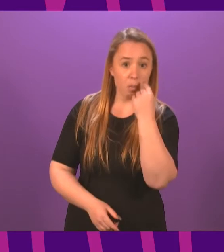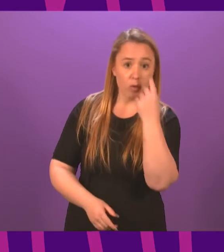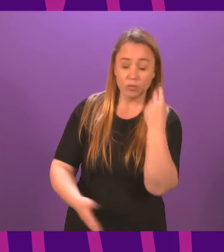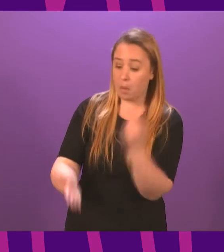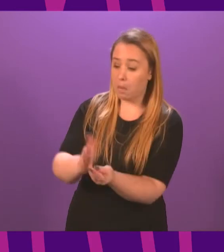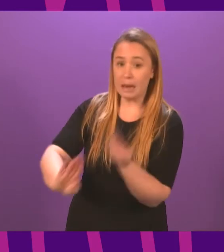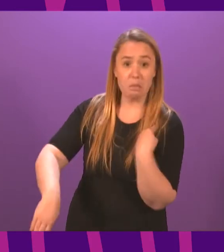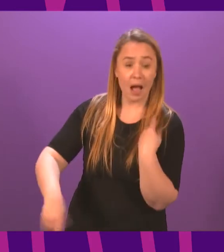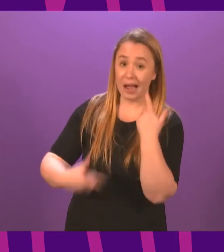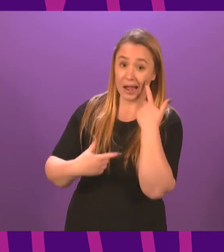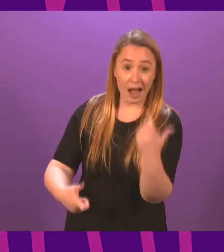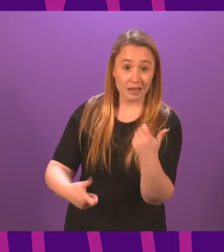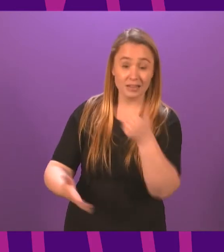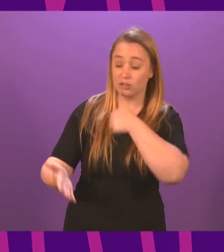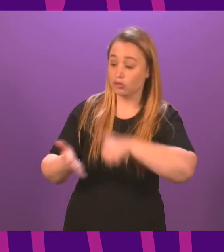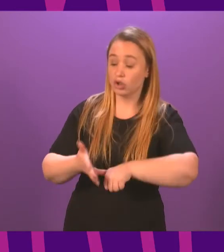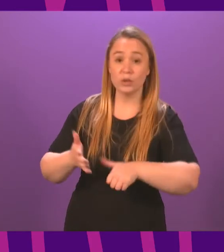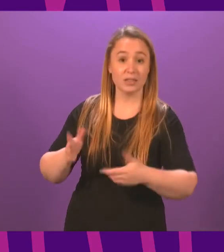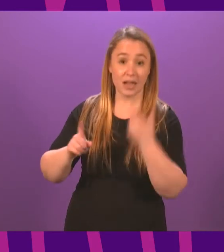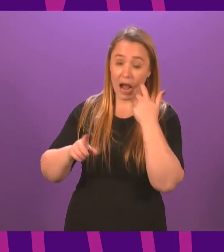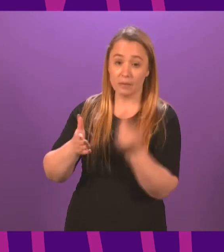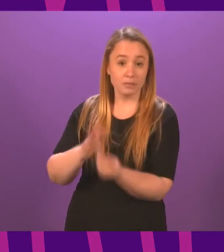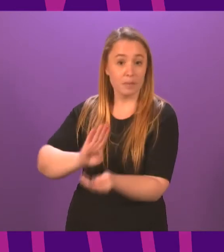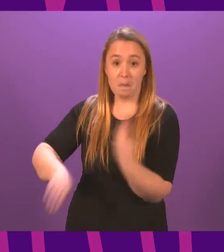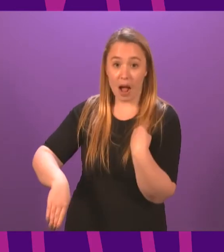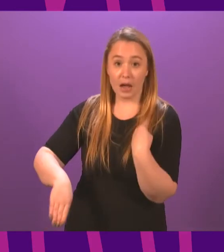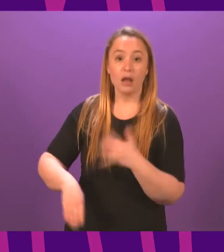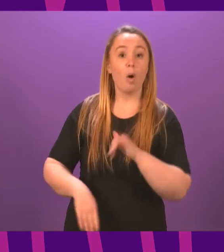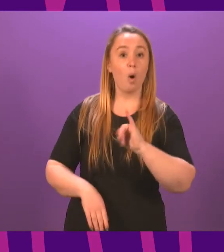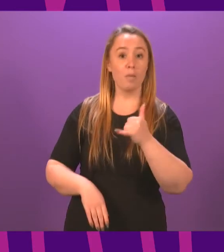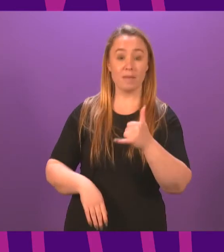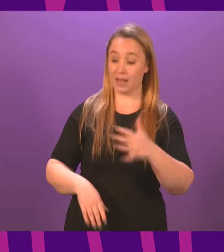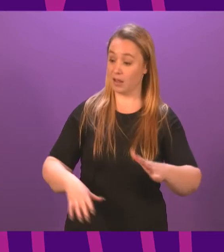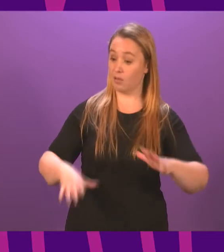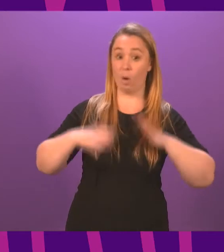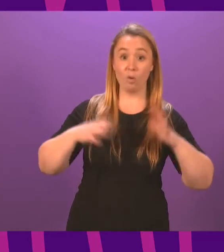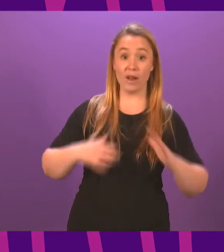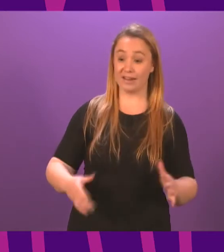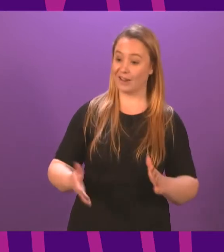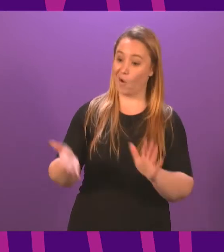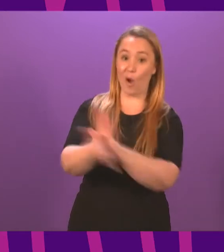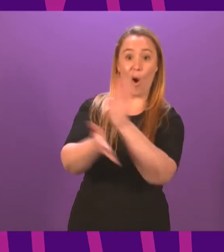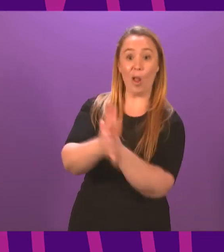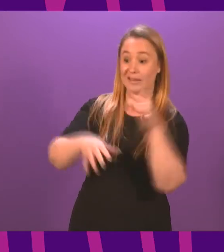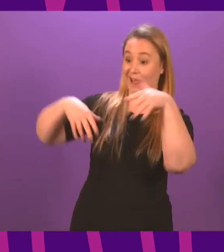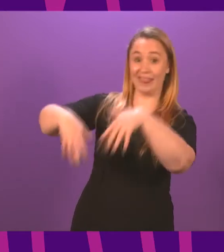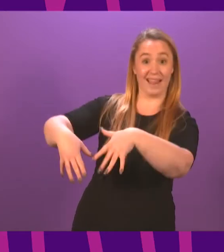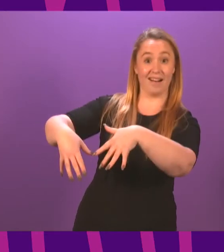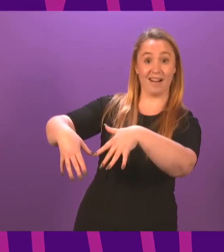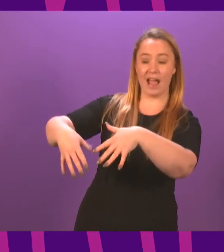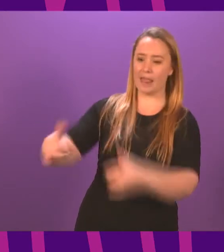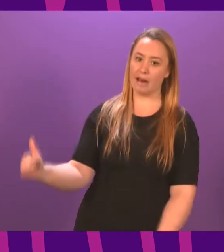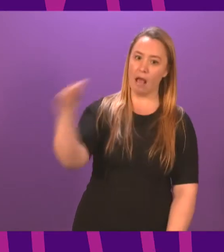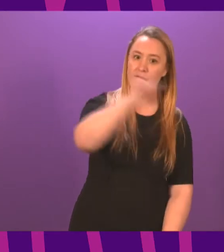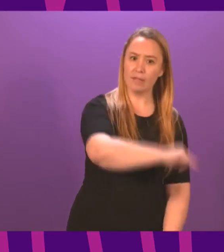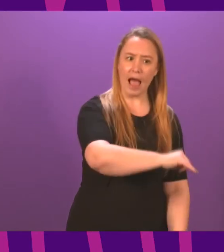on the insurance. And to return to my intervention earlier, what if they're already out in the Canary Islands and flying back on the Monday? What